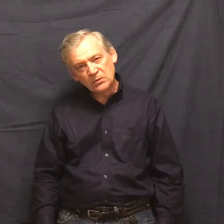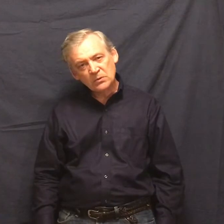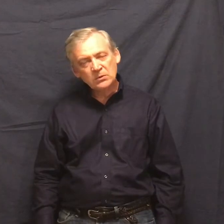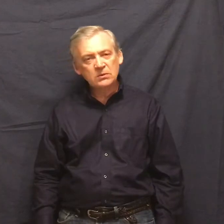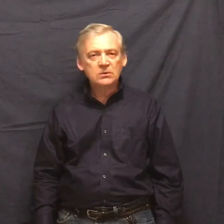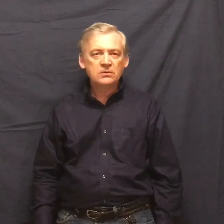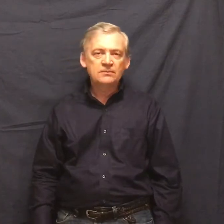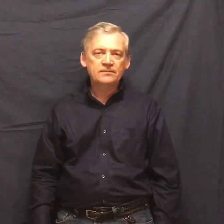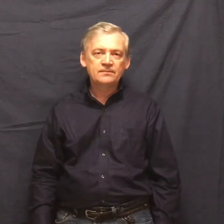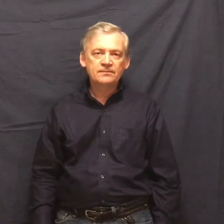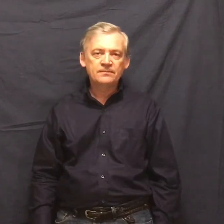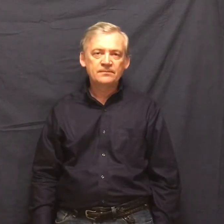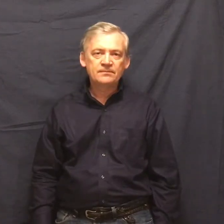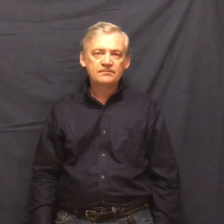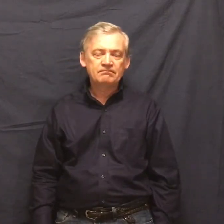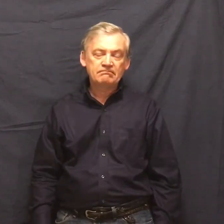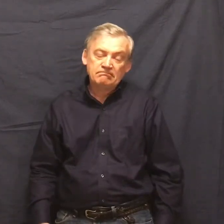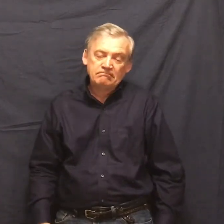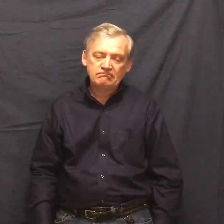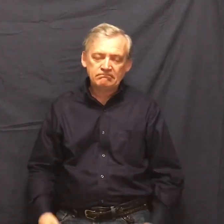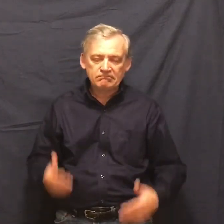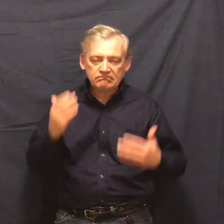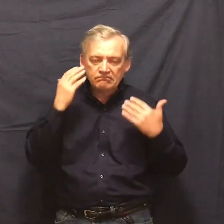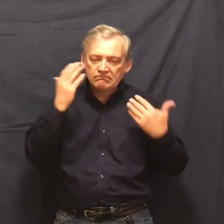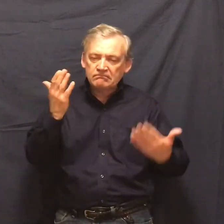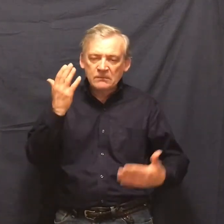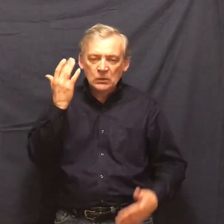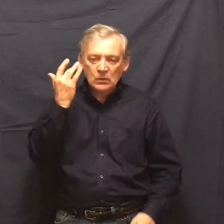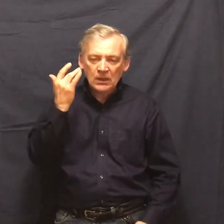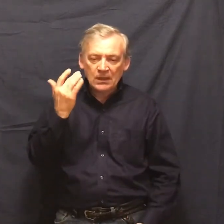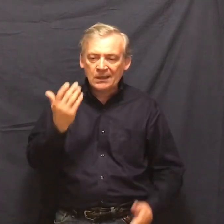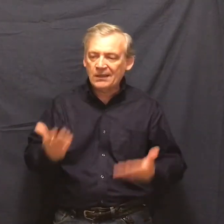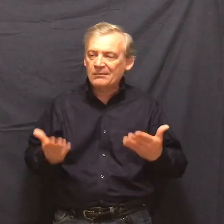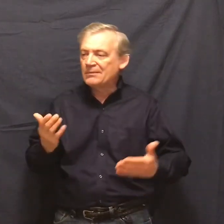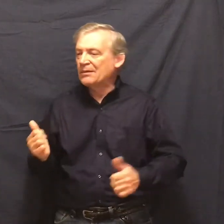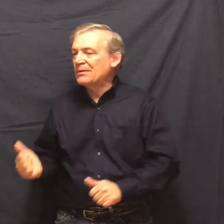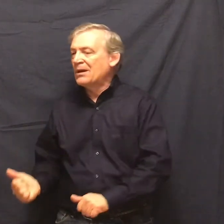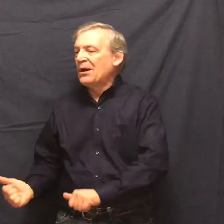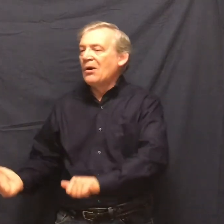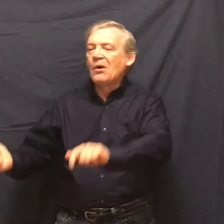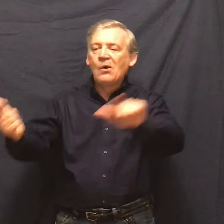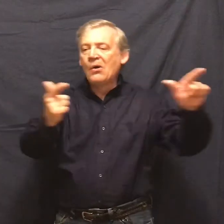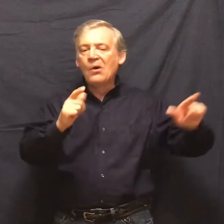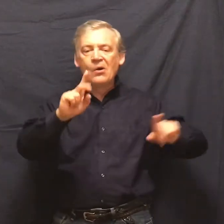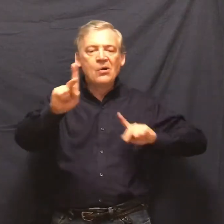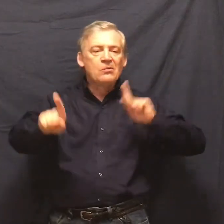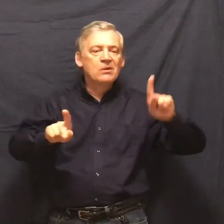I don't know why. Maybe everybody in the whole darn world is scared of each other.